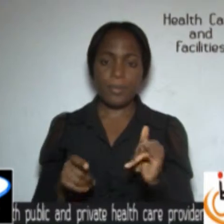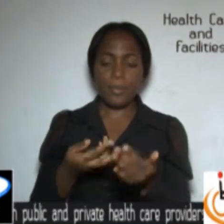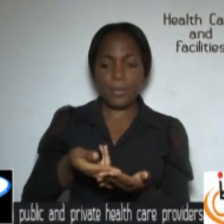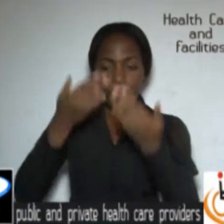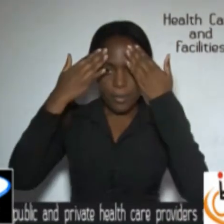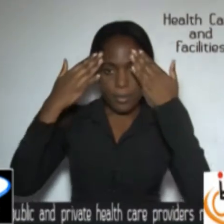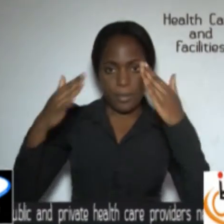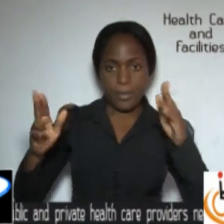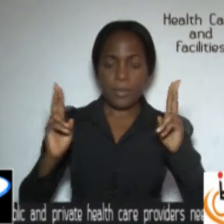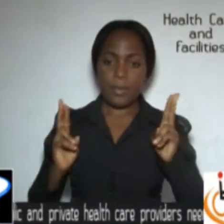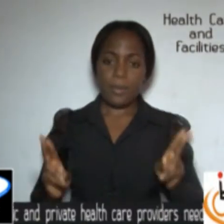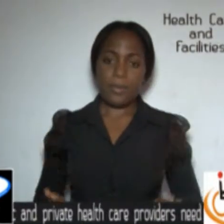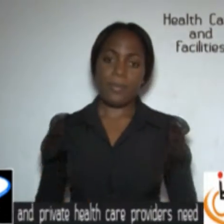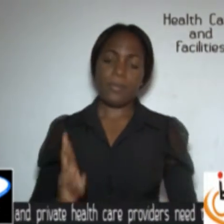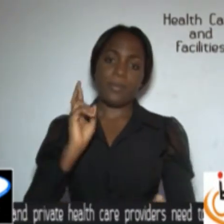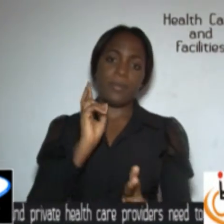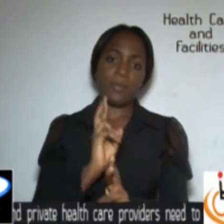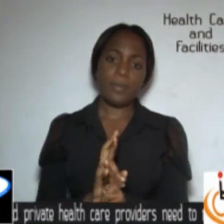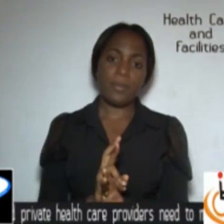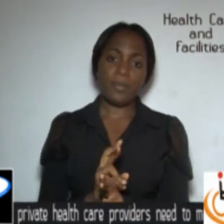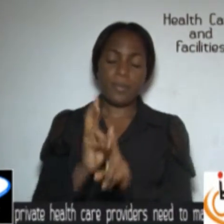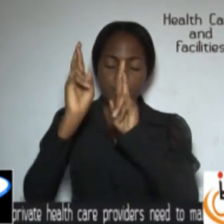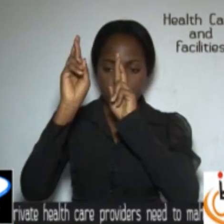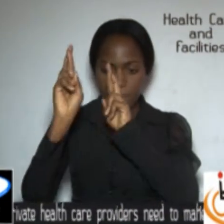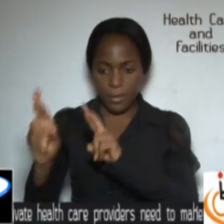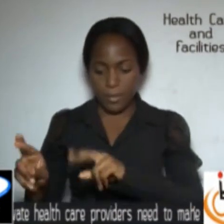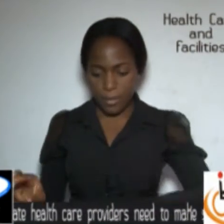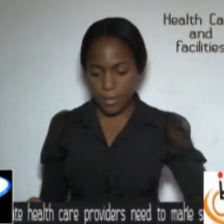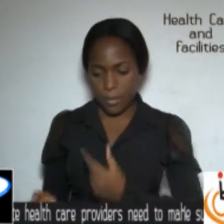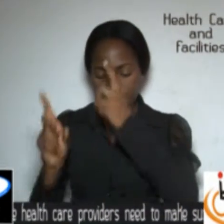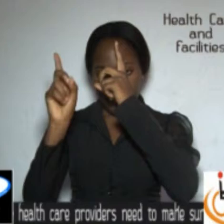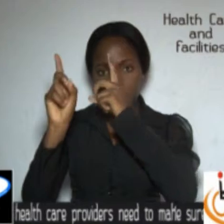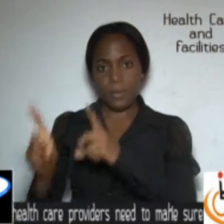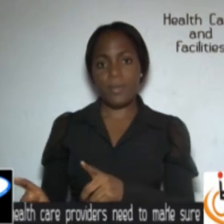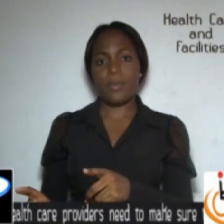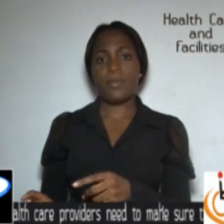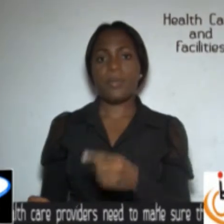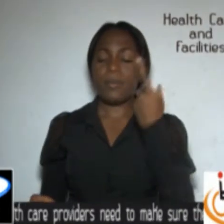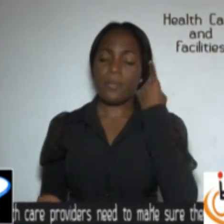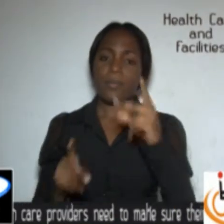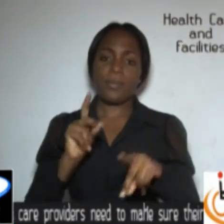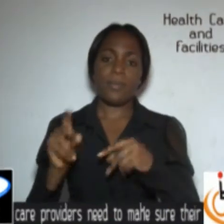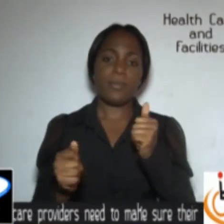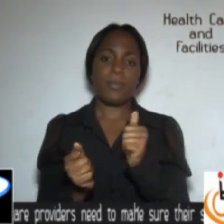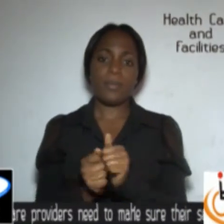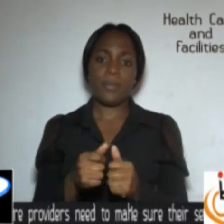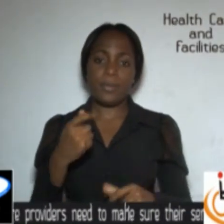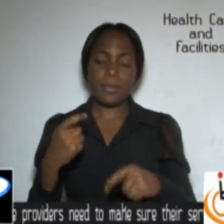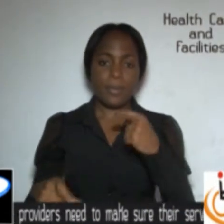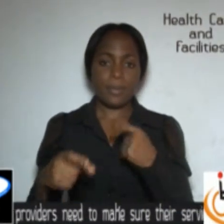rights, dignity, autonomy, and needs of persons with disabilities through training and the